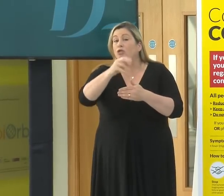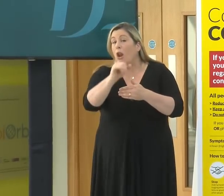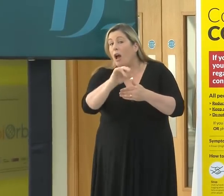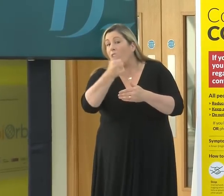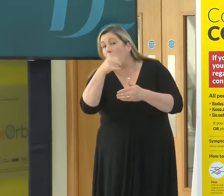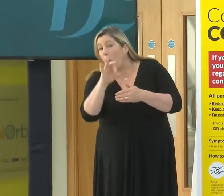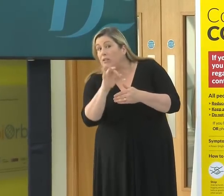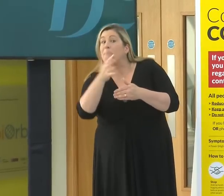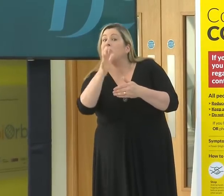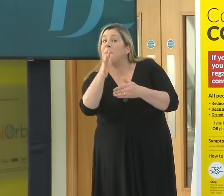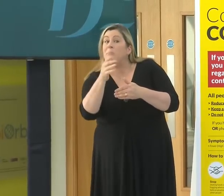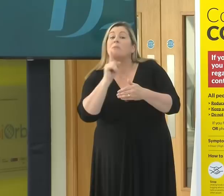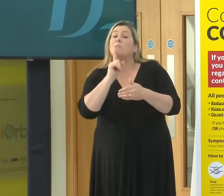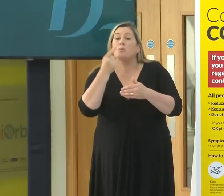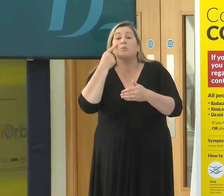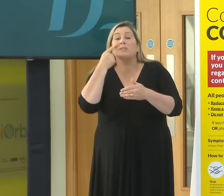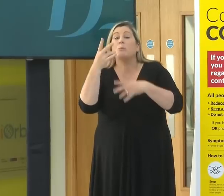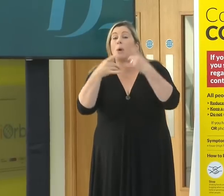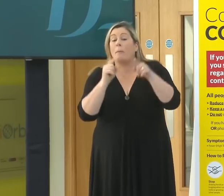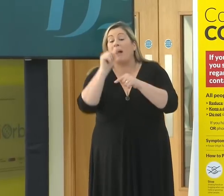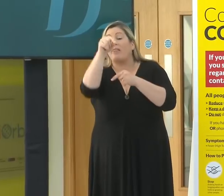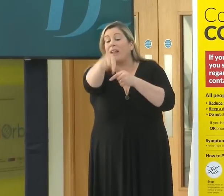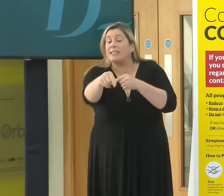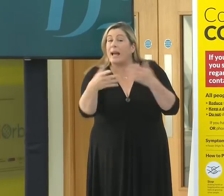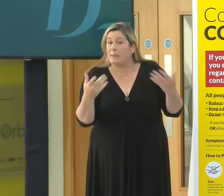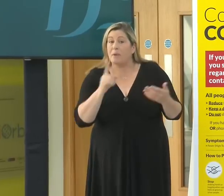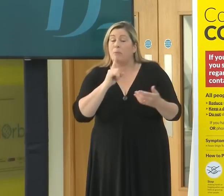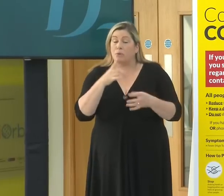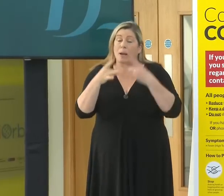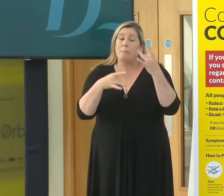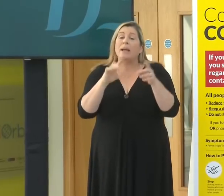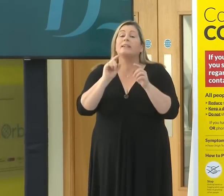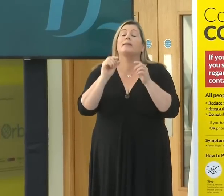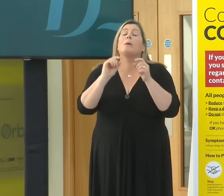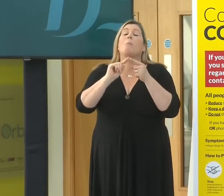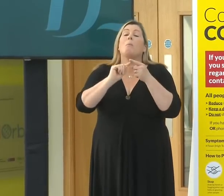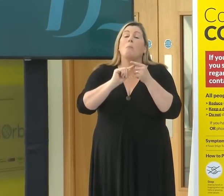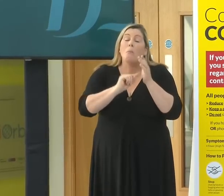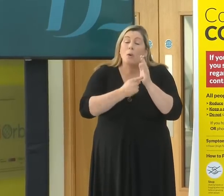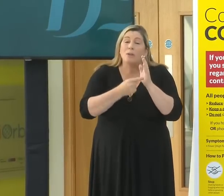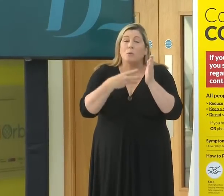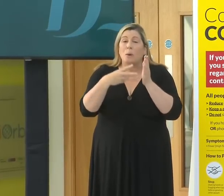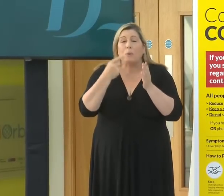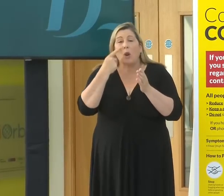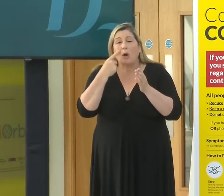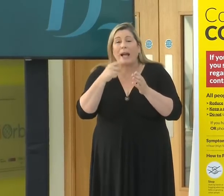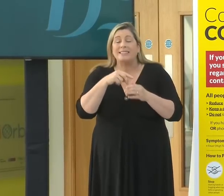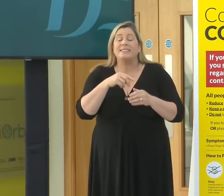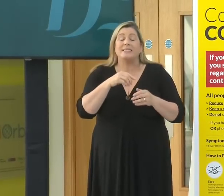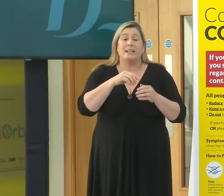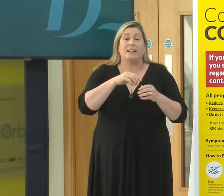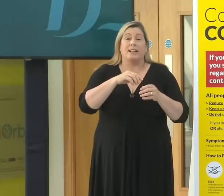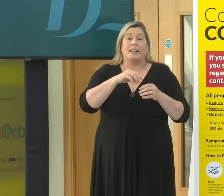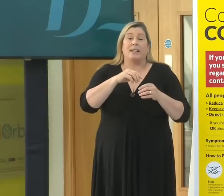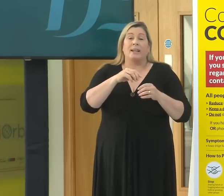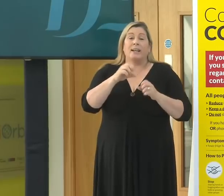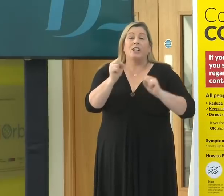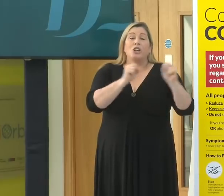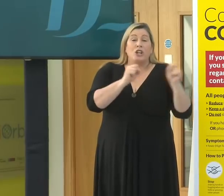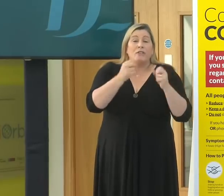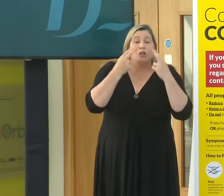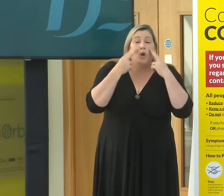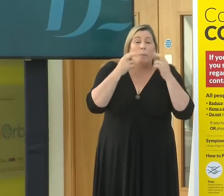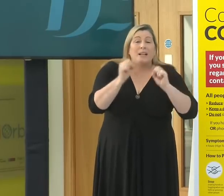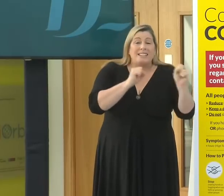But again, just to make the point very briefly, just on as we look at the non-COVID services, we do know it's a fact